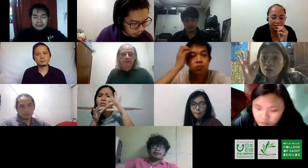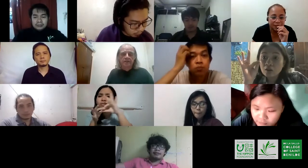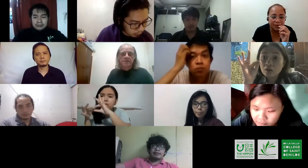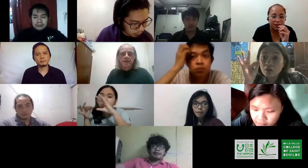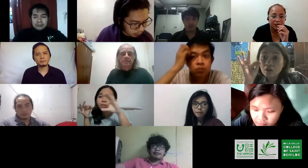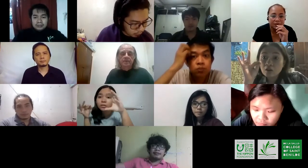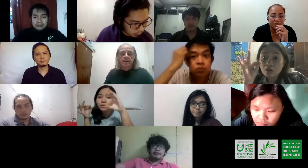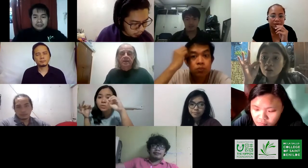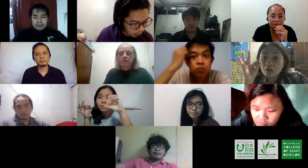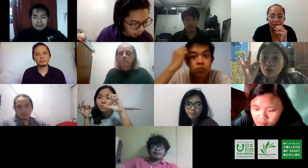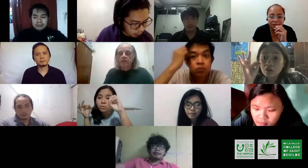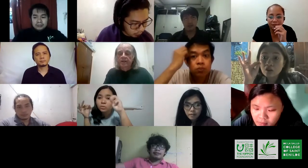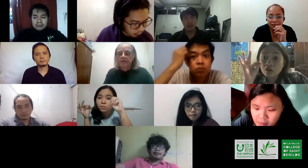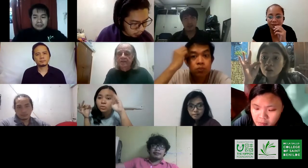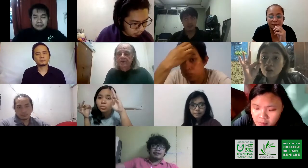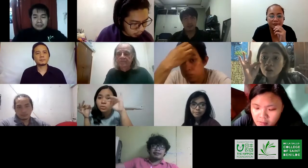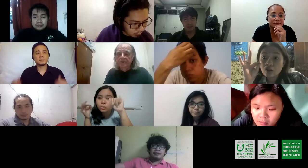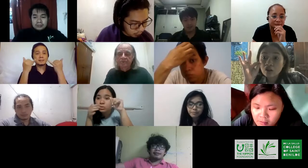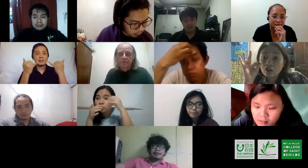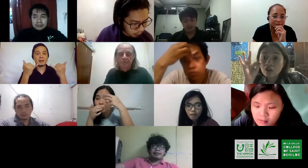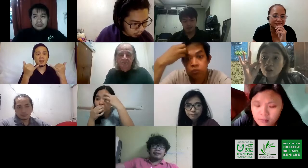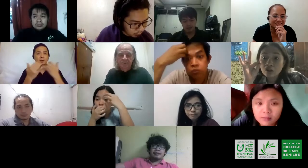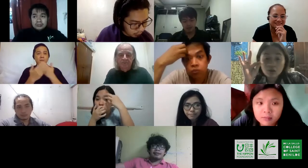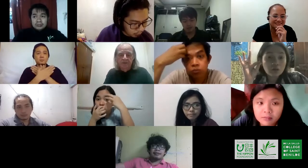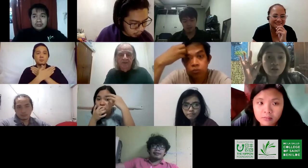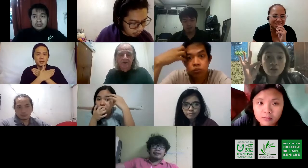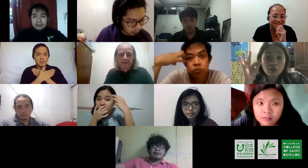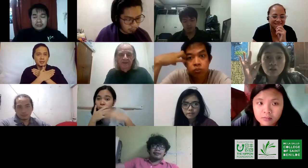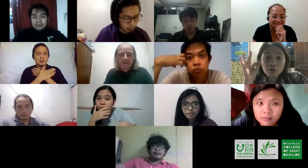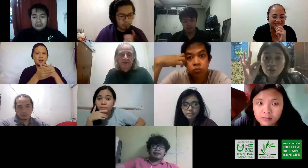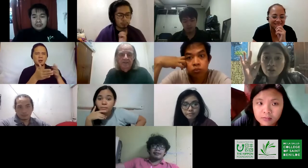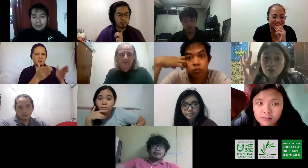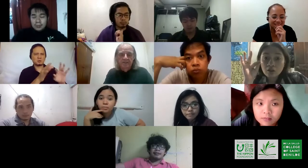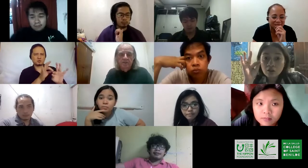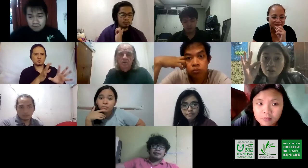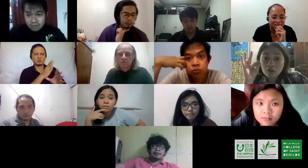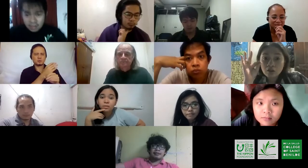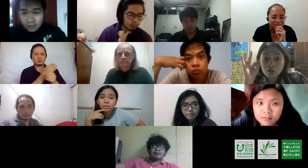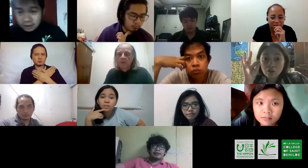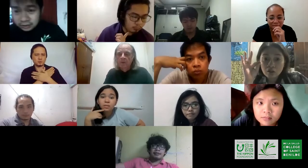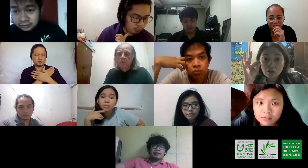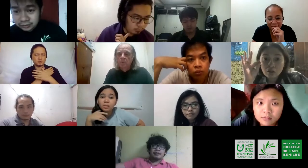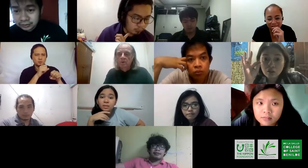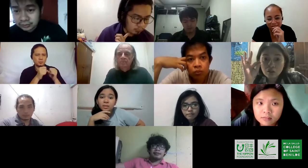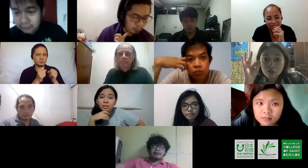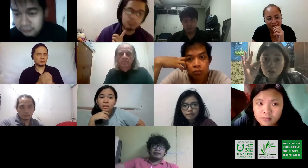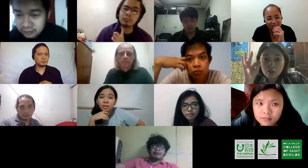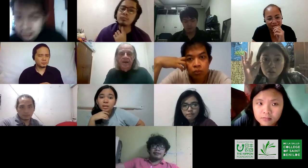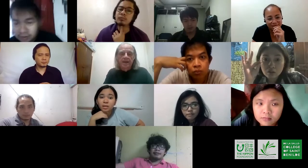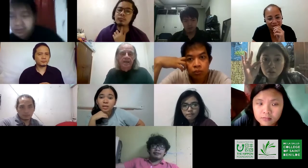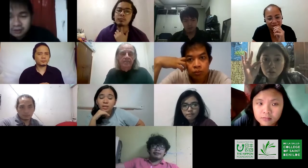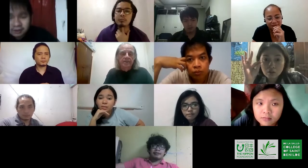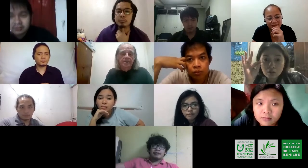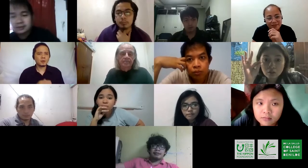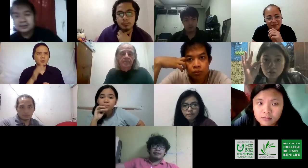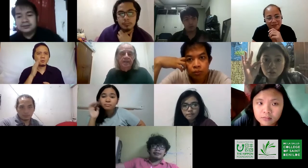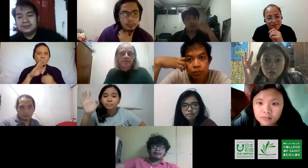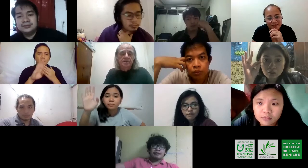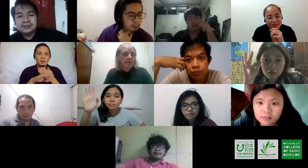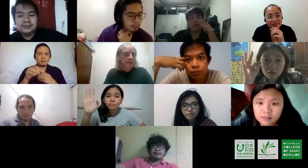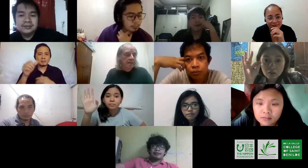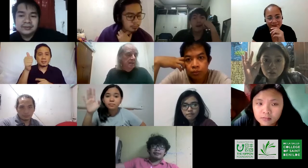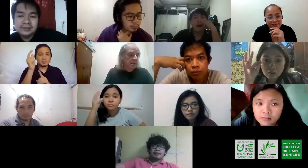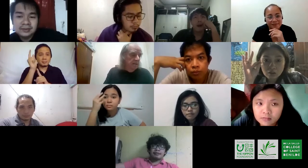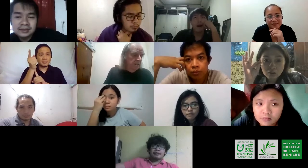Okay, well, it's time to take a little break and give the interpreters a break. So we'll come back in about 10